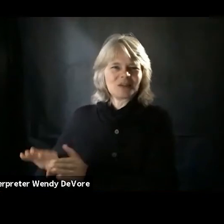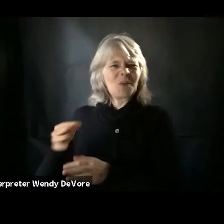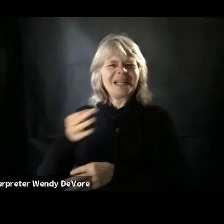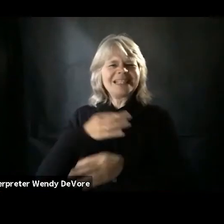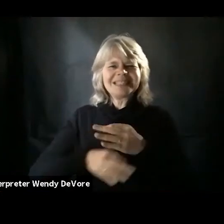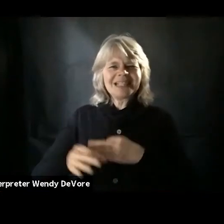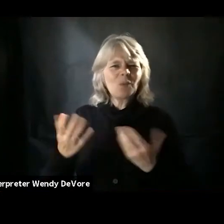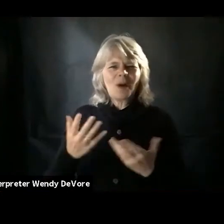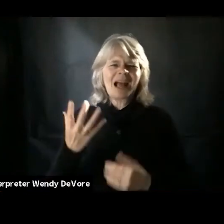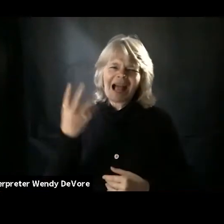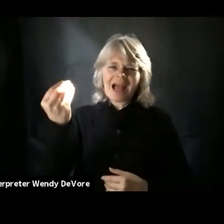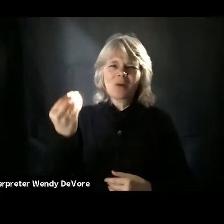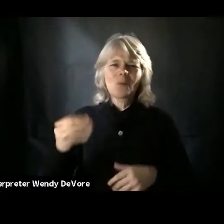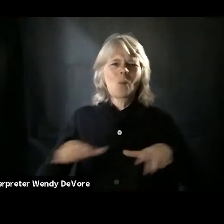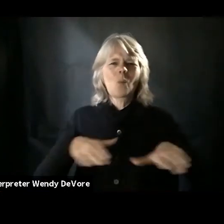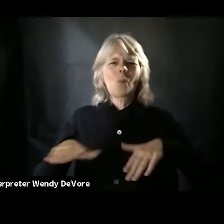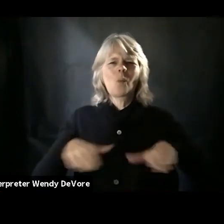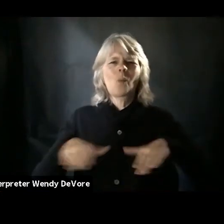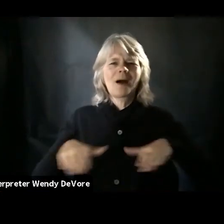go for a walk